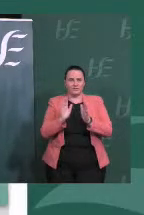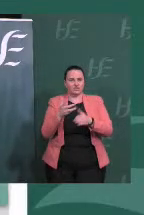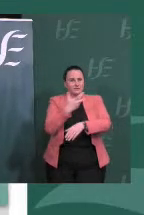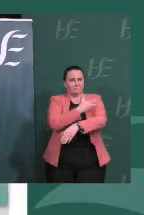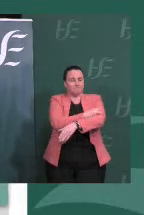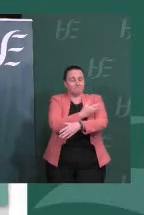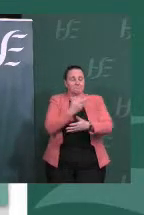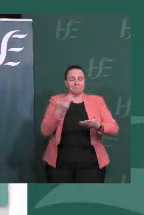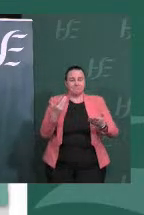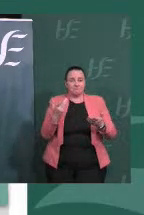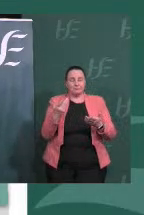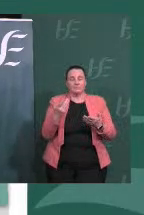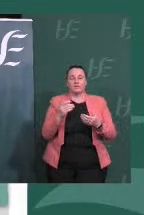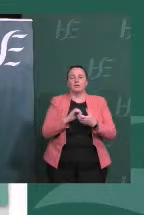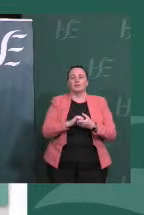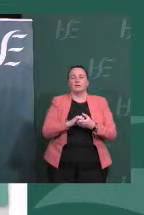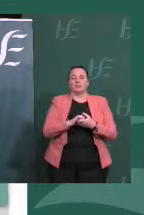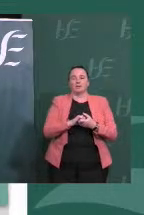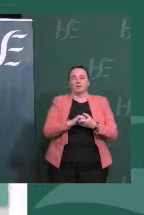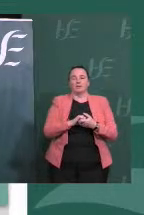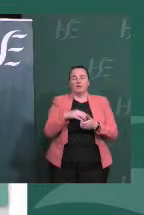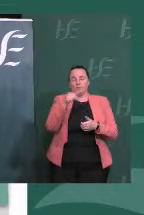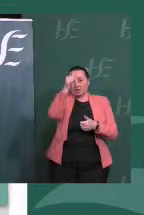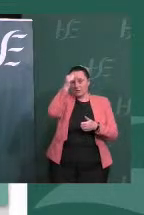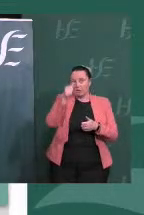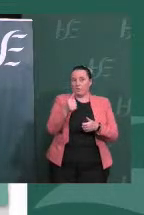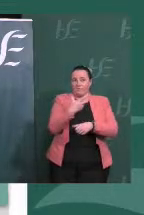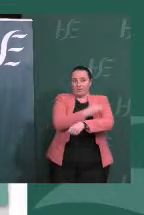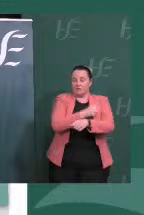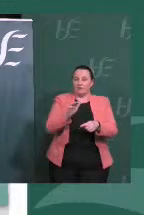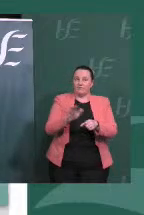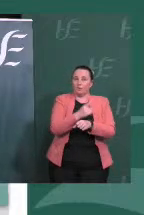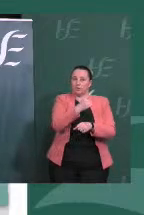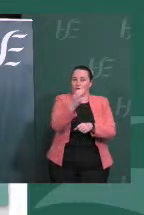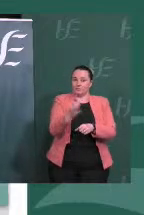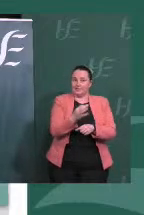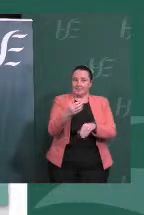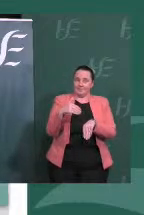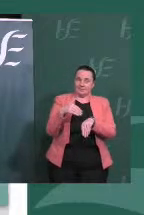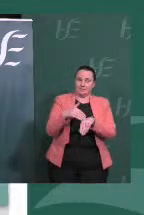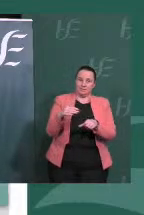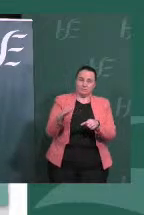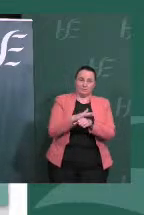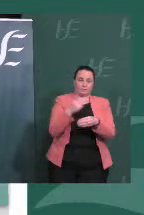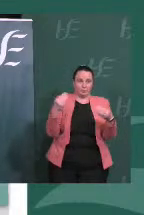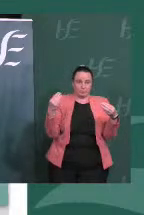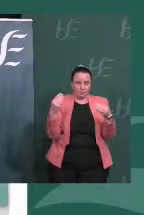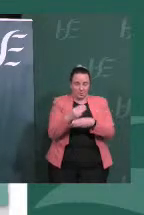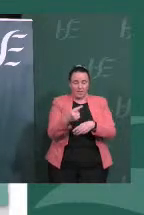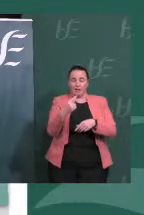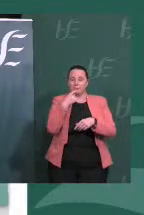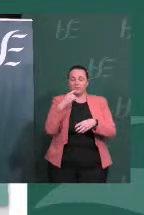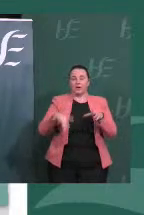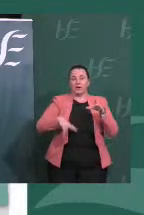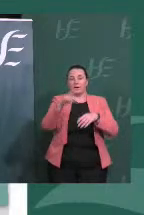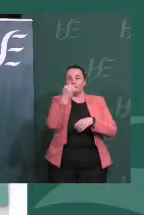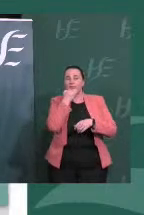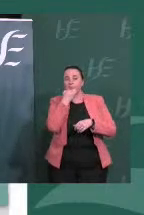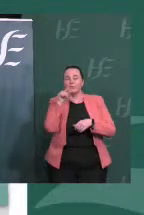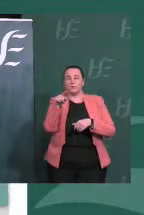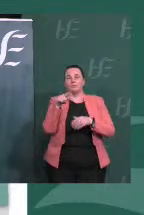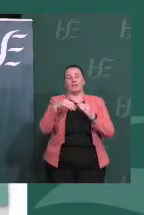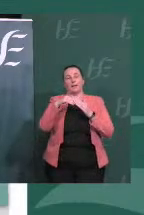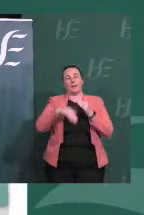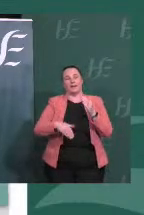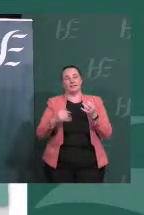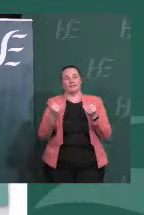is, first of all, we know it's not 100% effective, but the more people are vaccinated, the higher their share of hospitalizations would be. It's